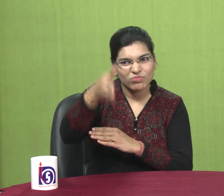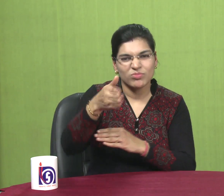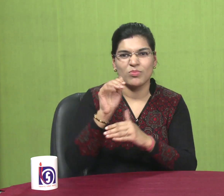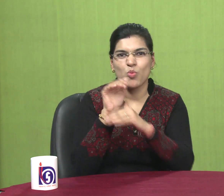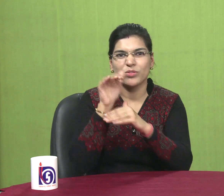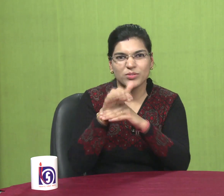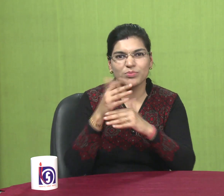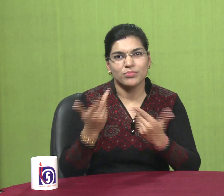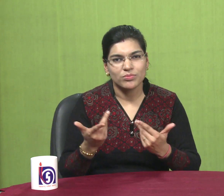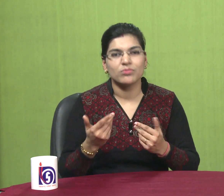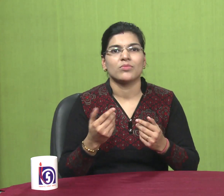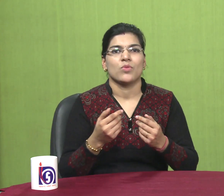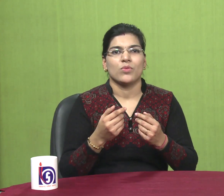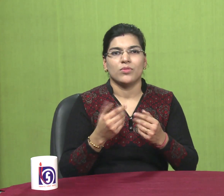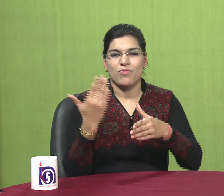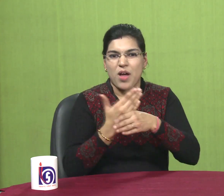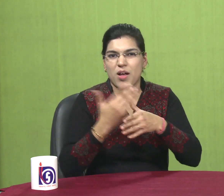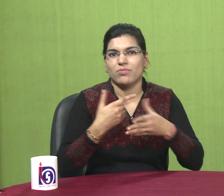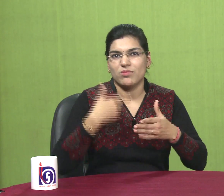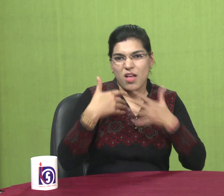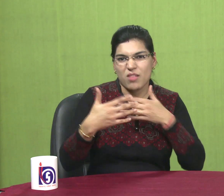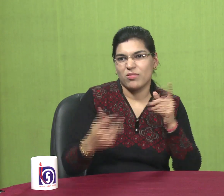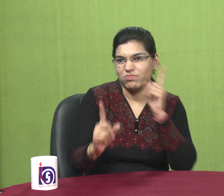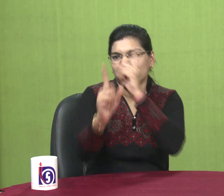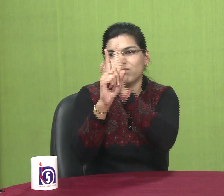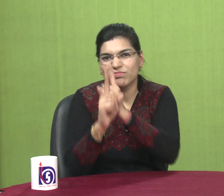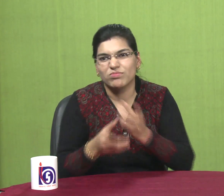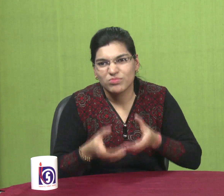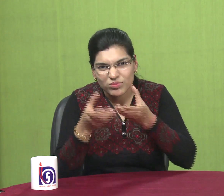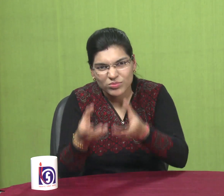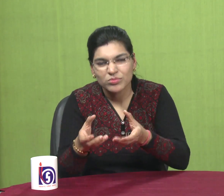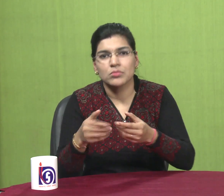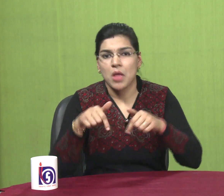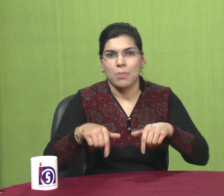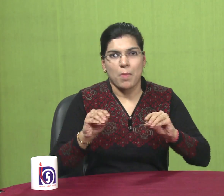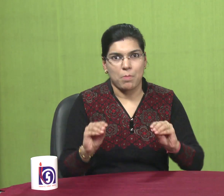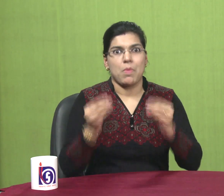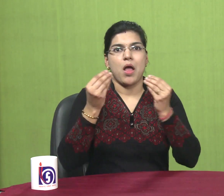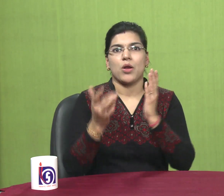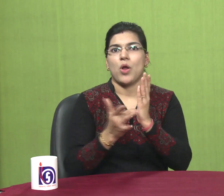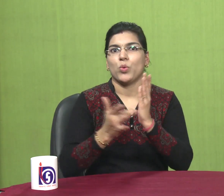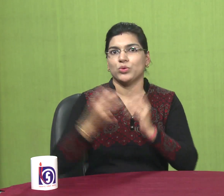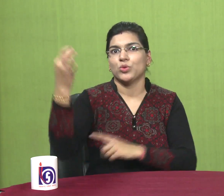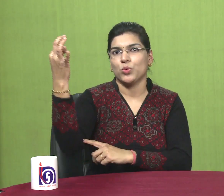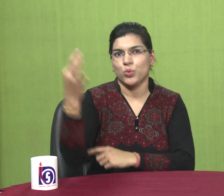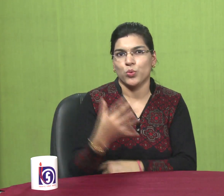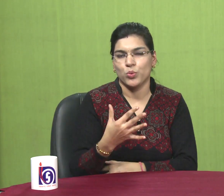to be a long process. We used to go to the courier shop, post it, but now with the